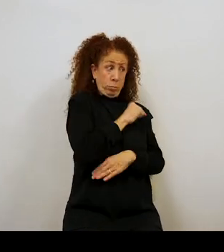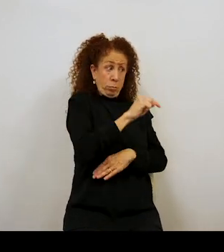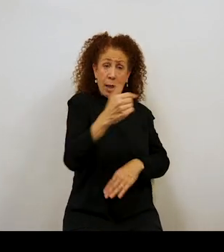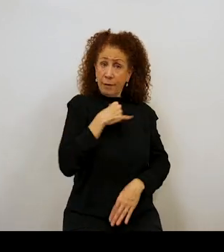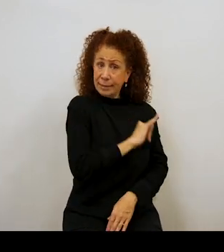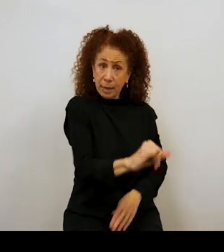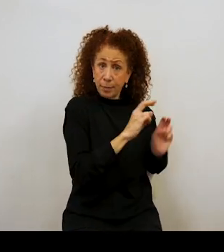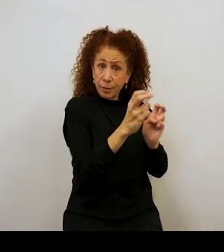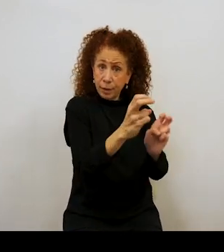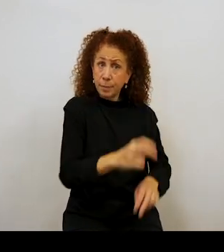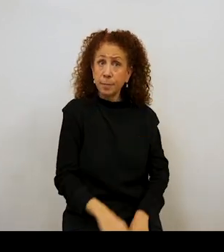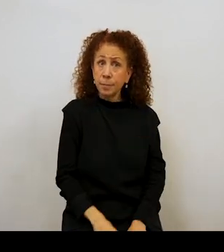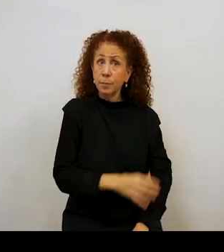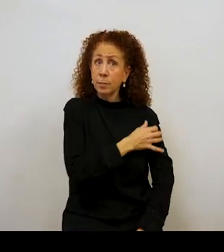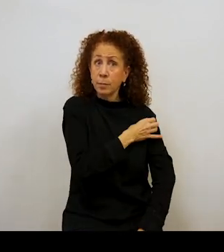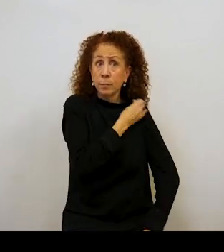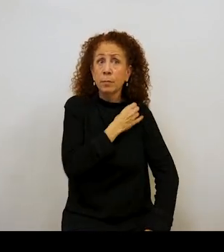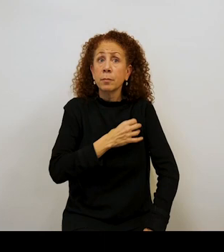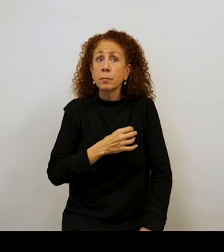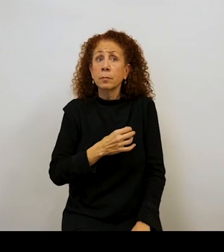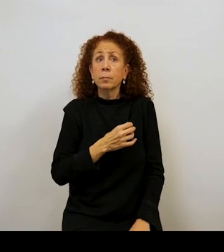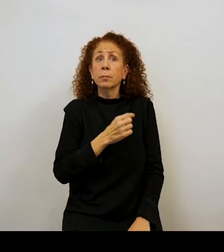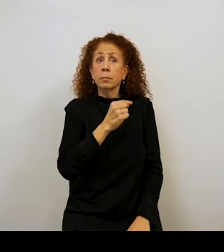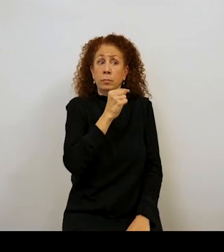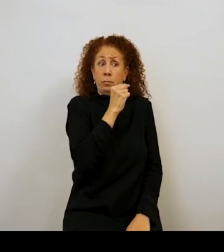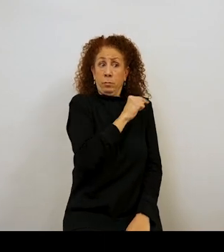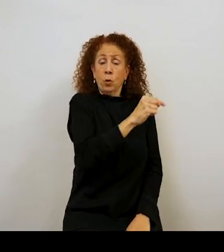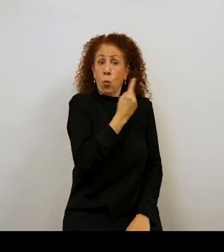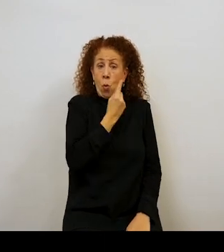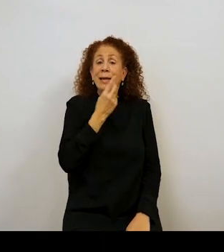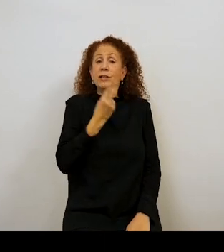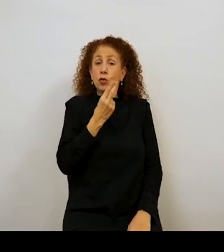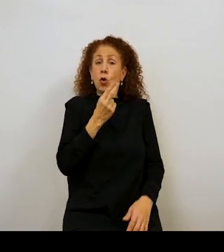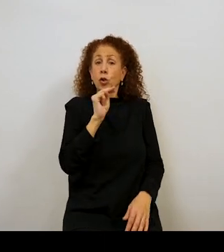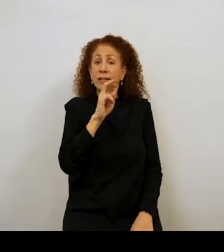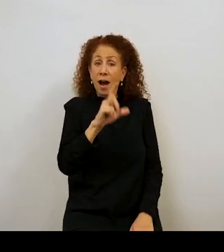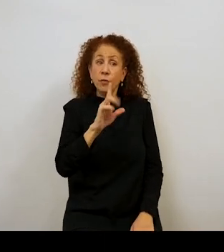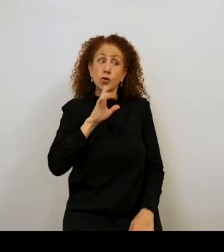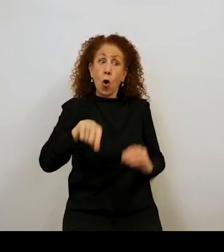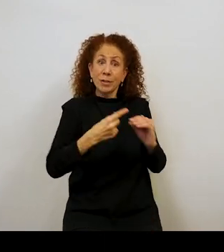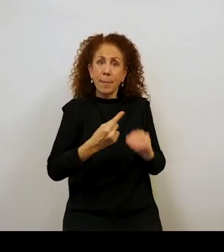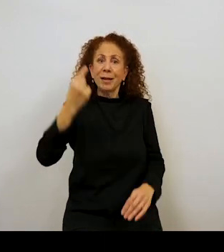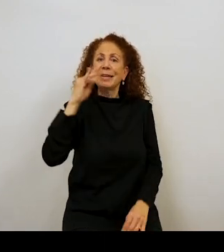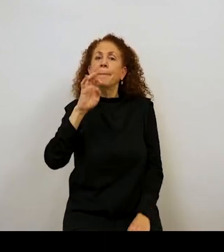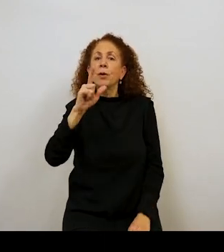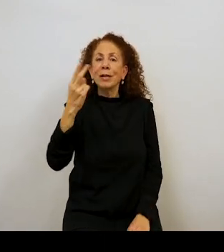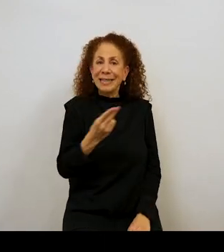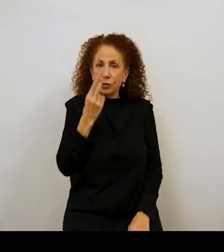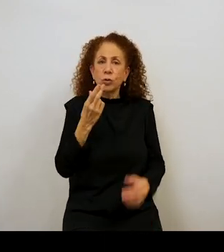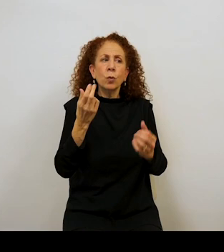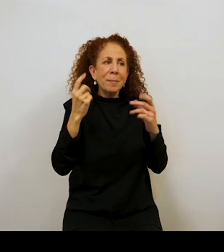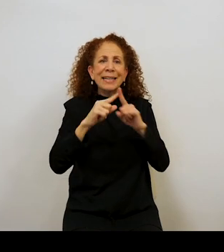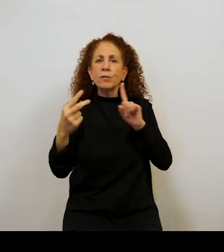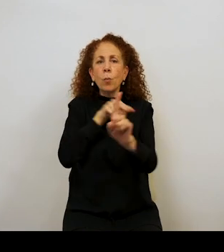there's God in Ruins is a historical novel which traces this grand imperial history through multiple different